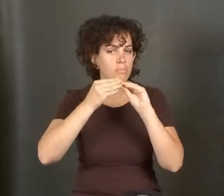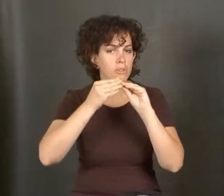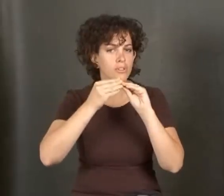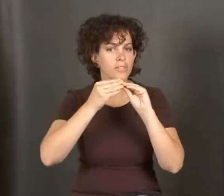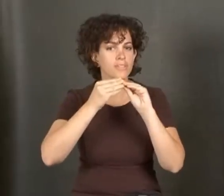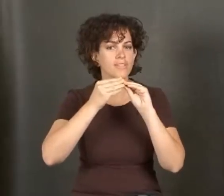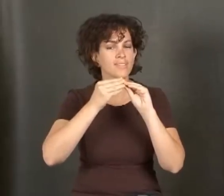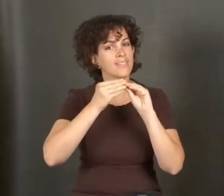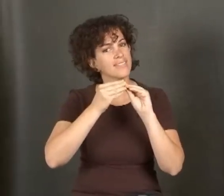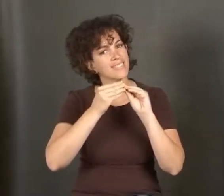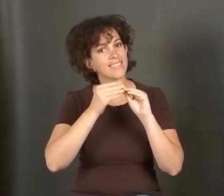Phone number.